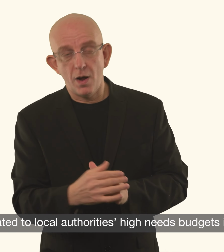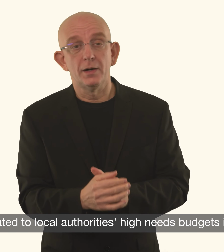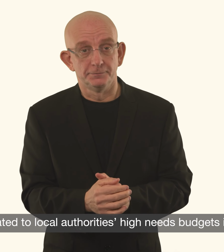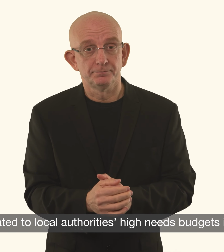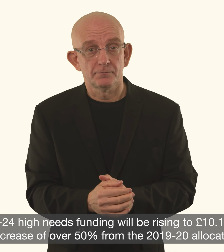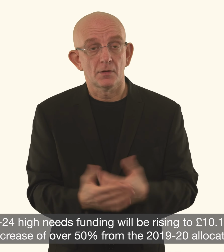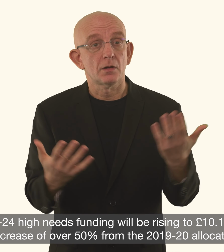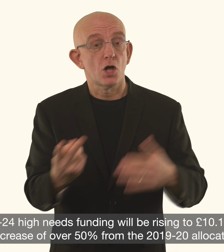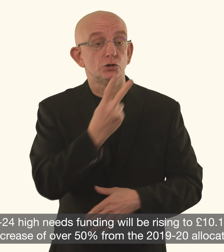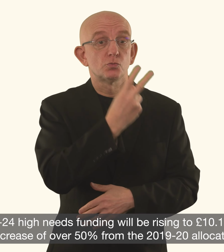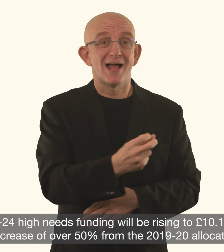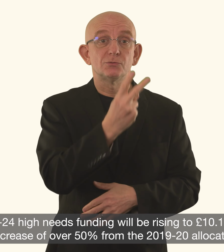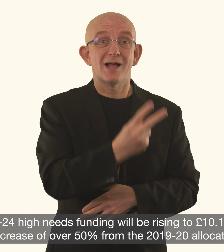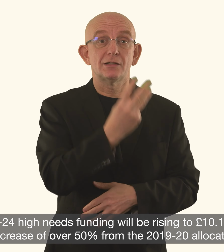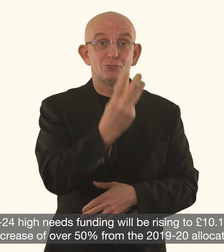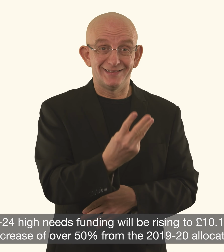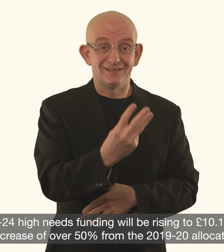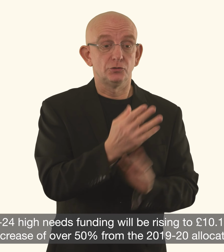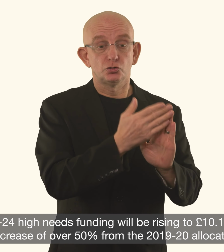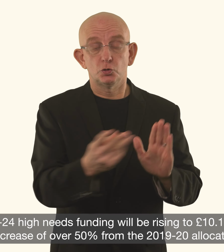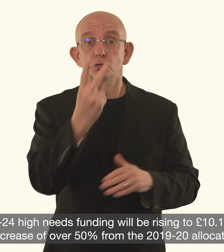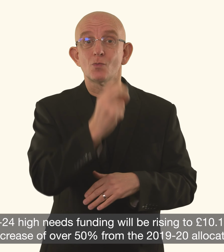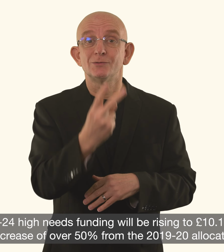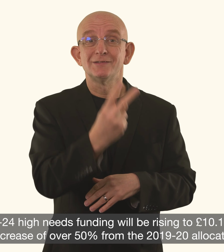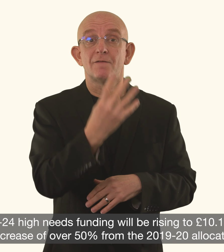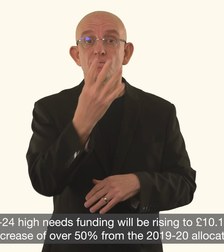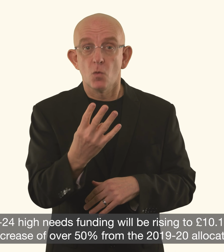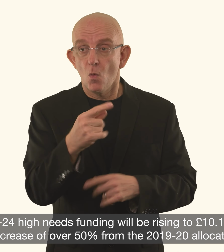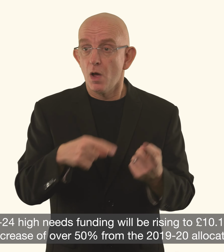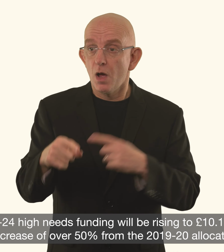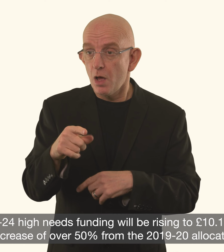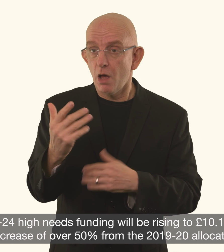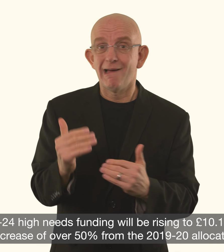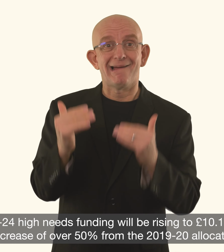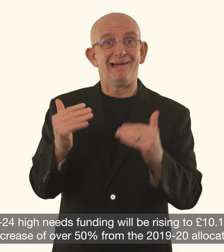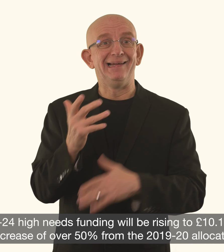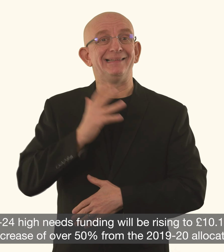In 2023-2024, high needs funding will be rising to £10.1 billion.